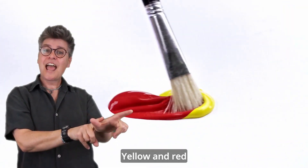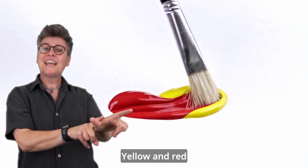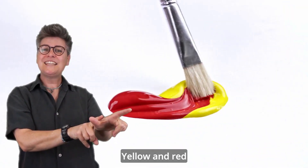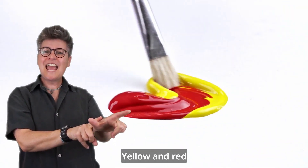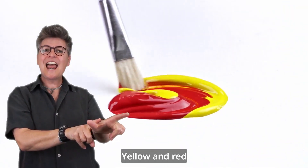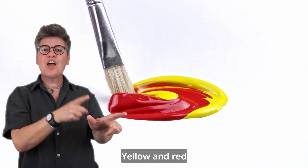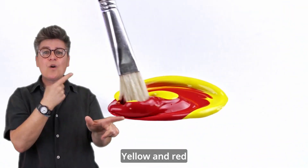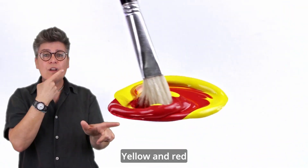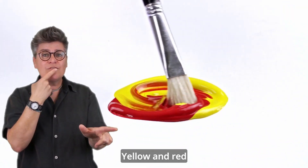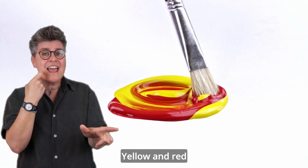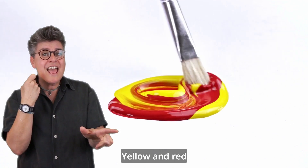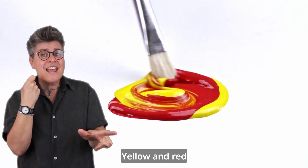see. Yellow and red,